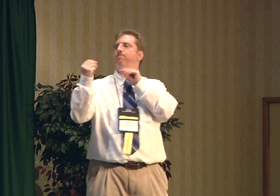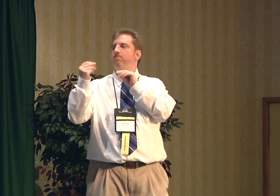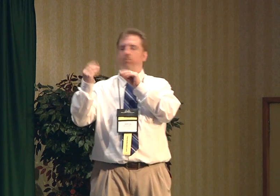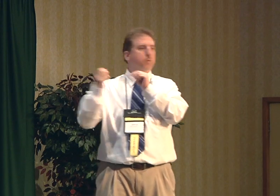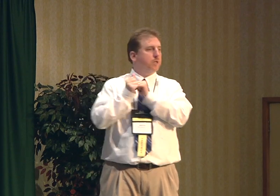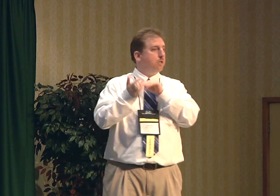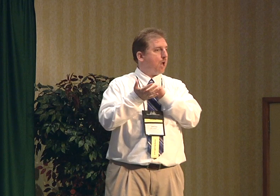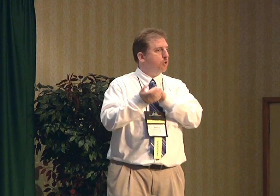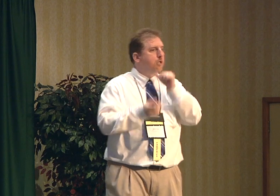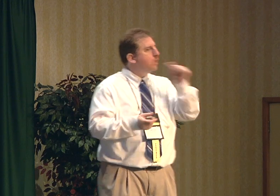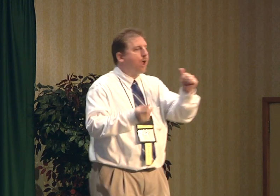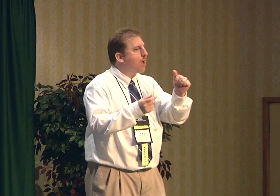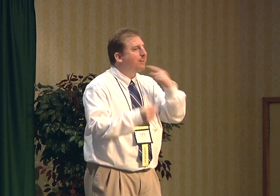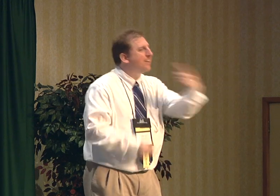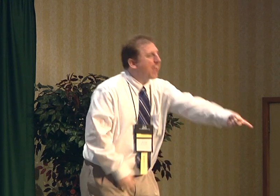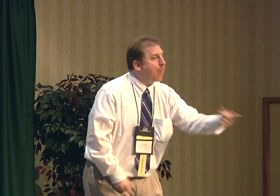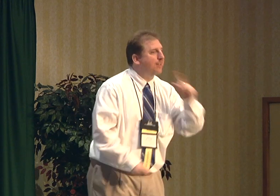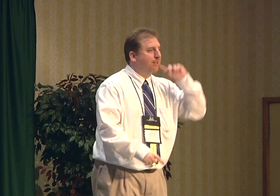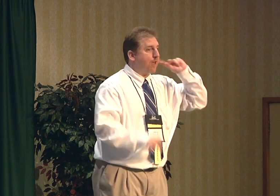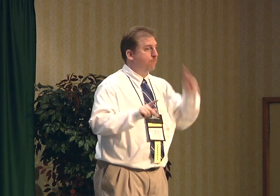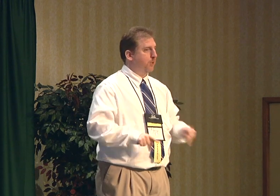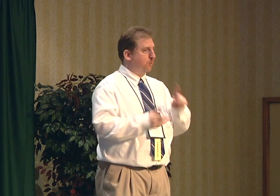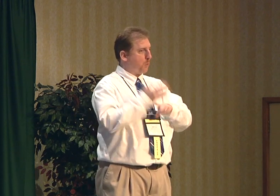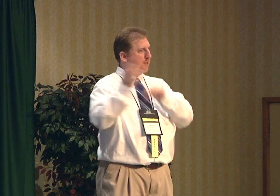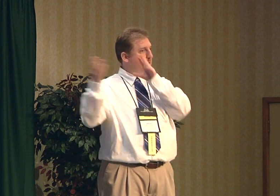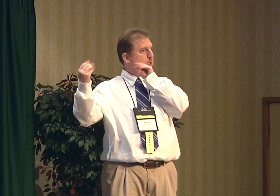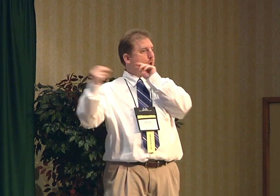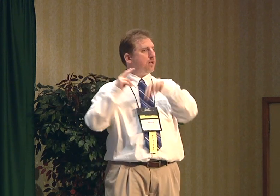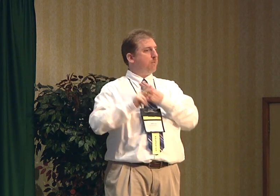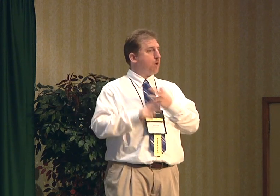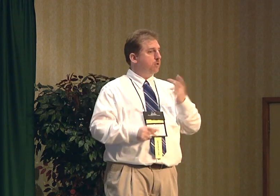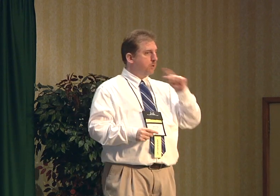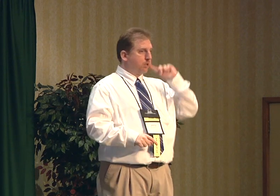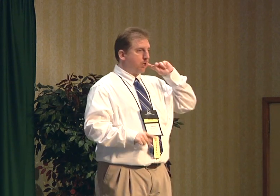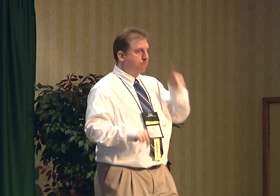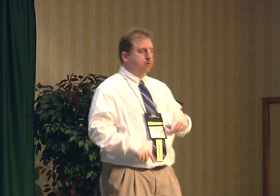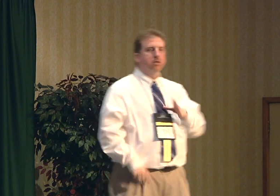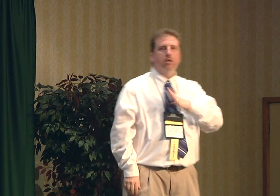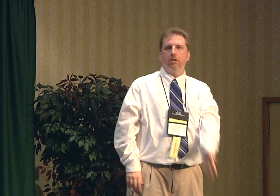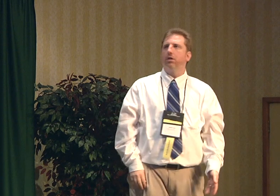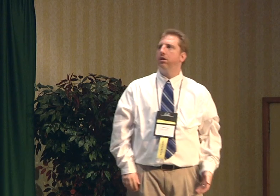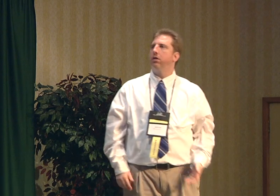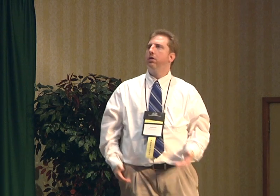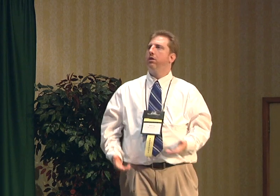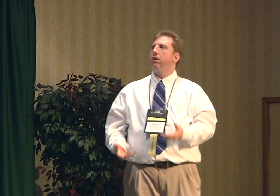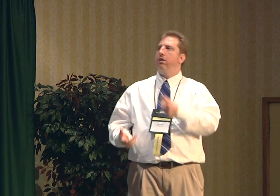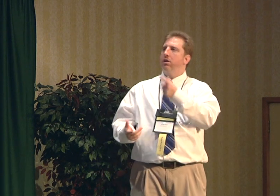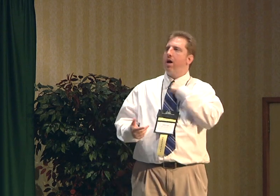And the friend started talking with the doctor, not telling the deaf patient what was